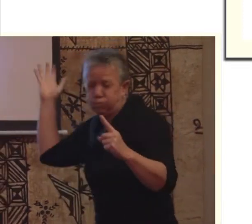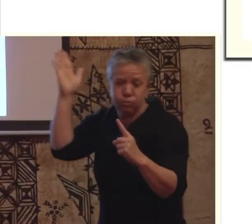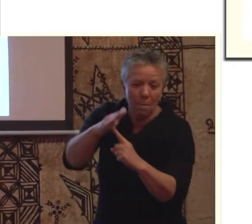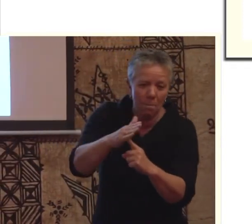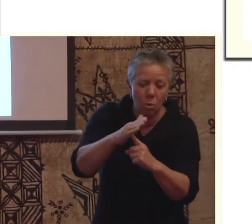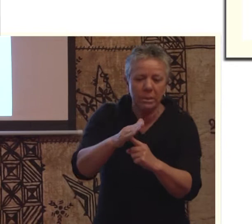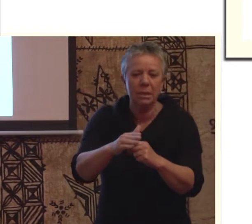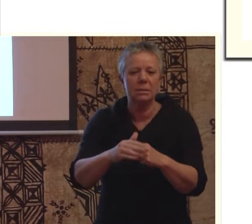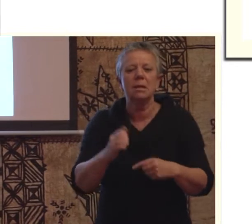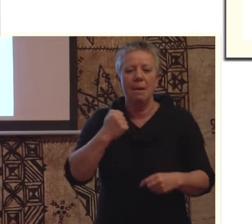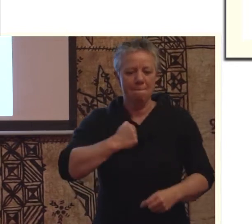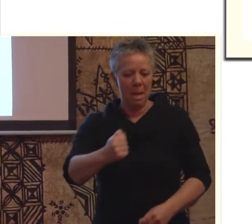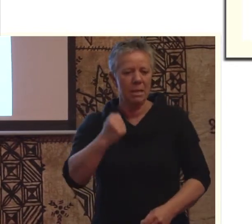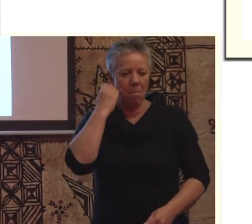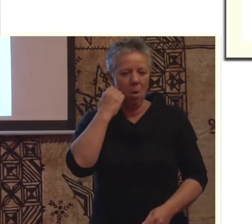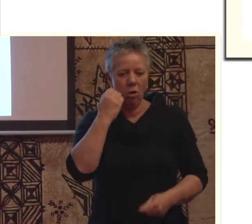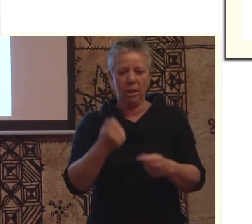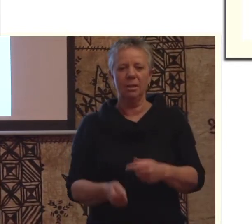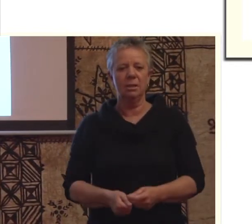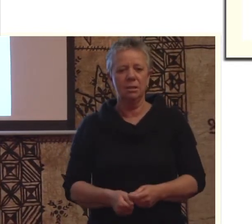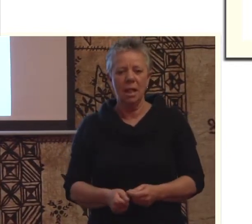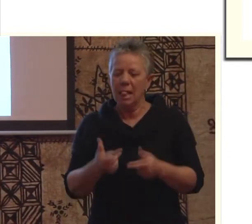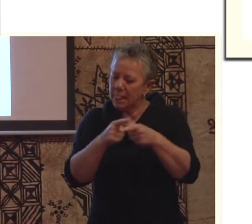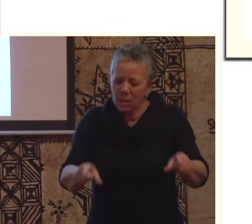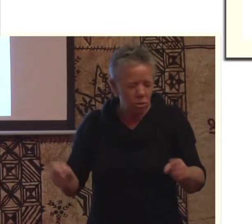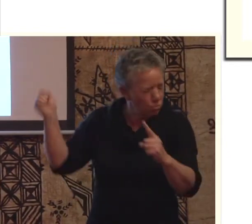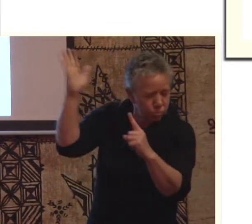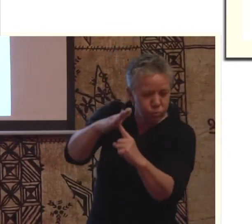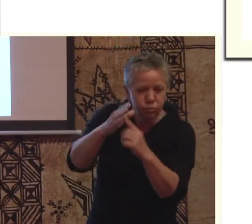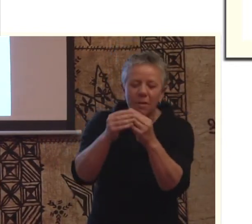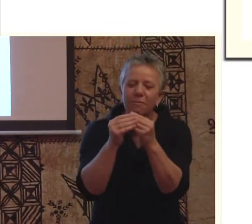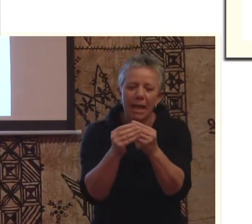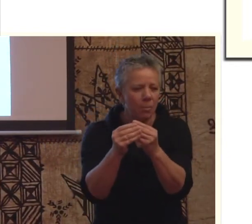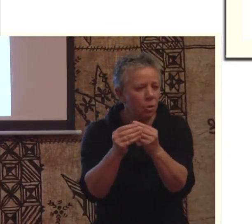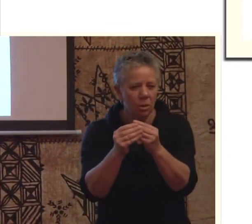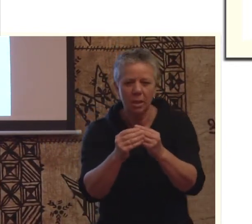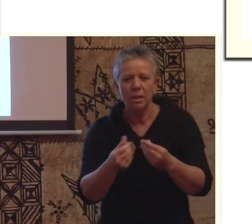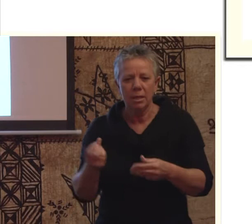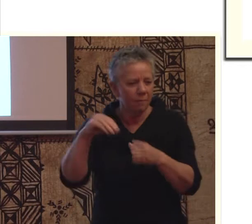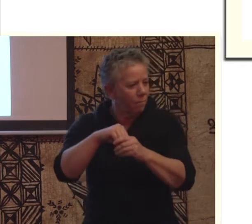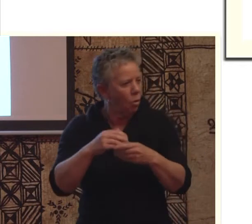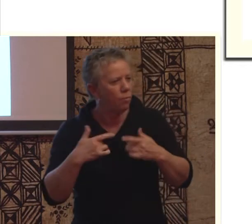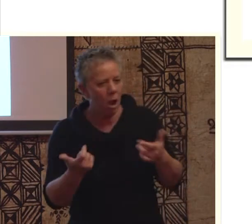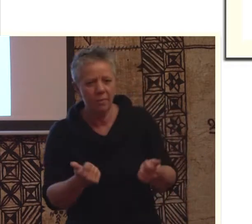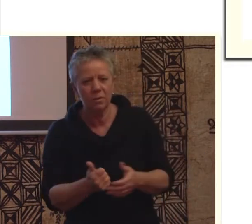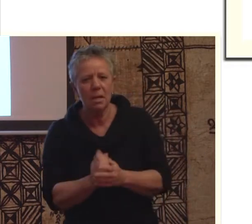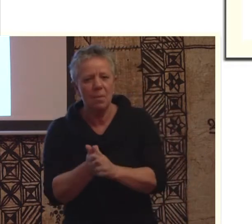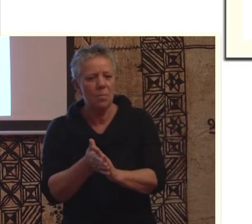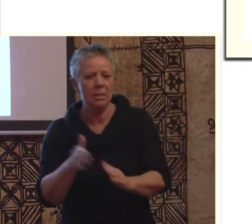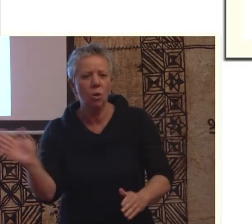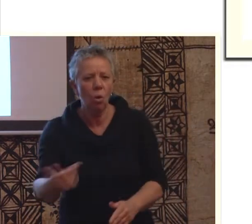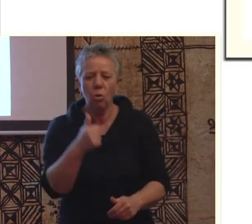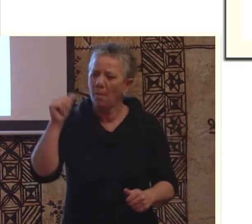can apply to any language, that language is an integral part of our lives and we should all have the ability to communicate.